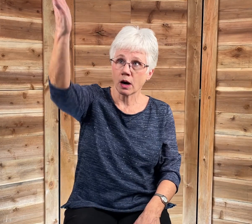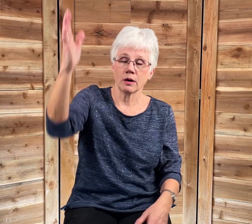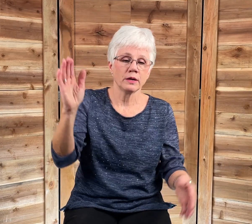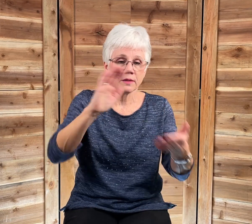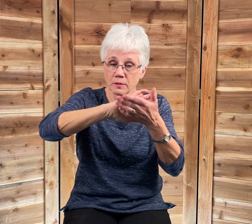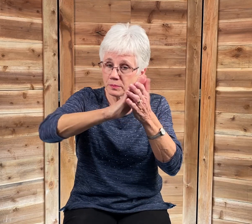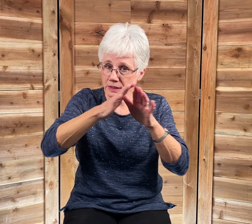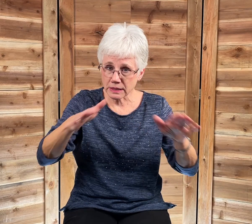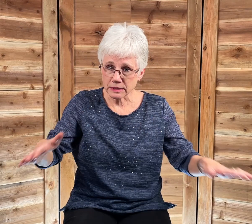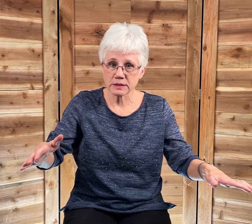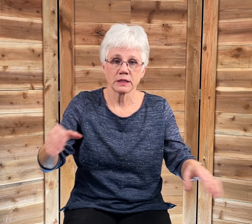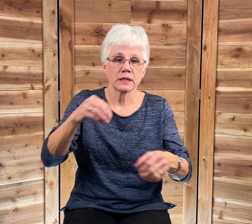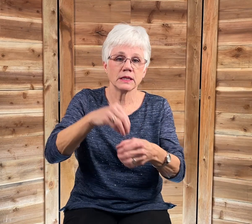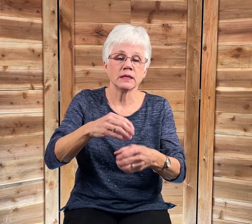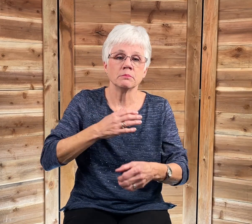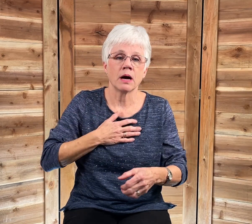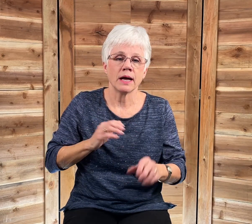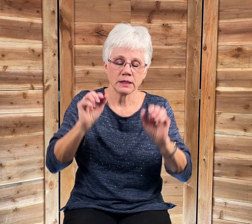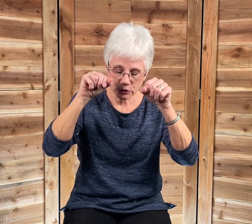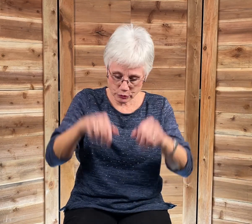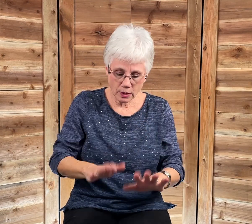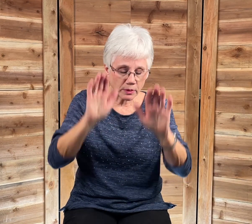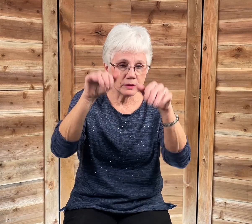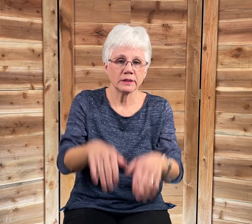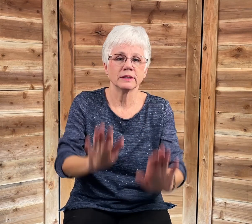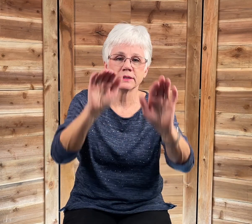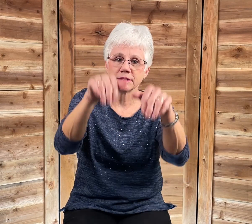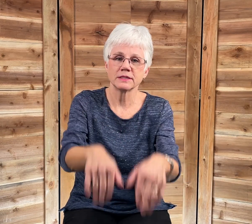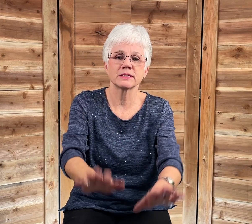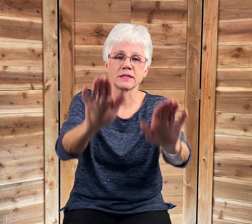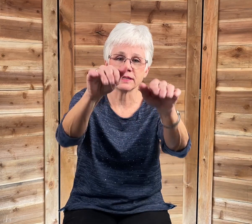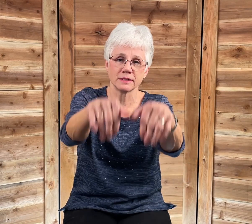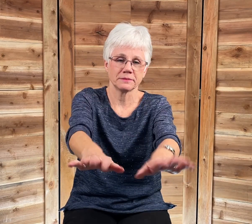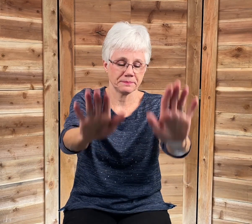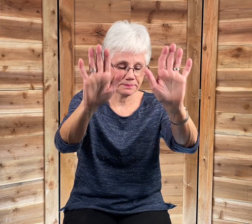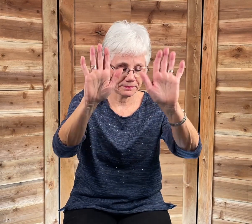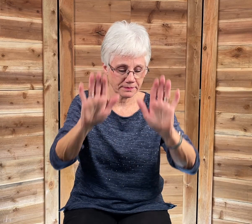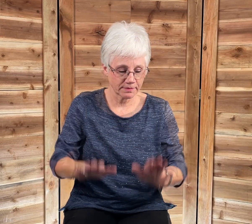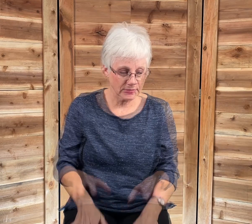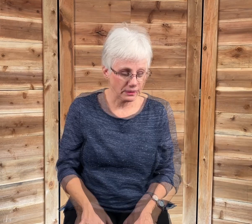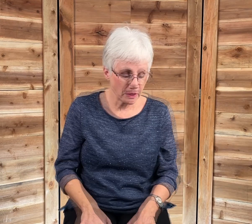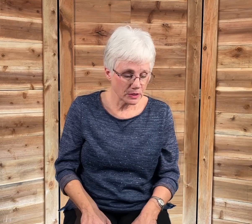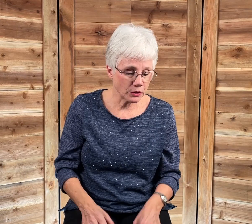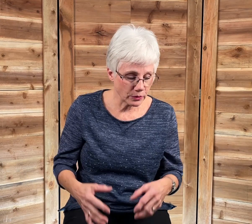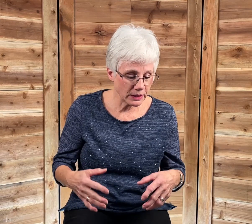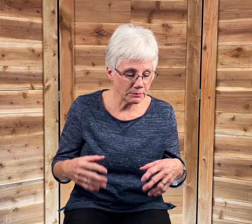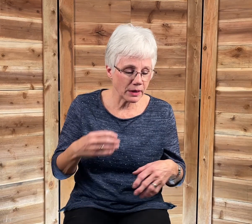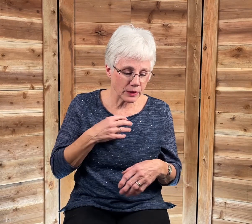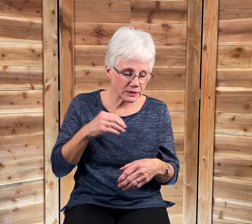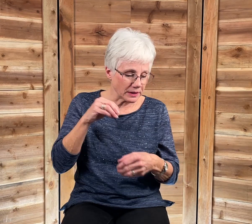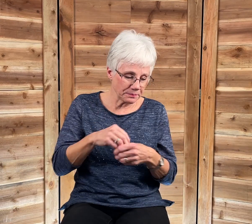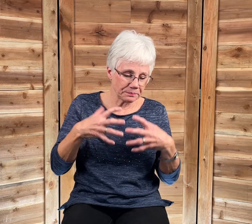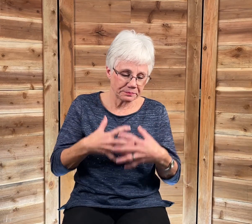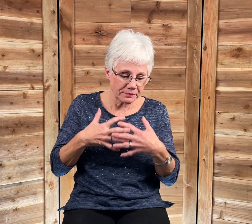You are the peace in my troubled sea. So in